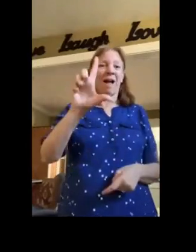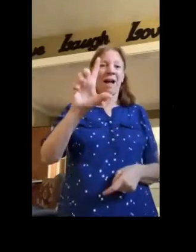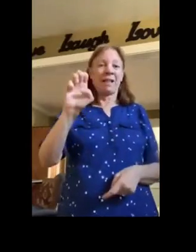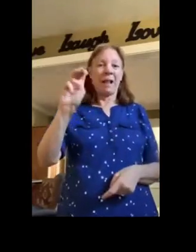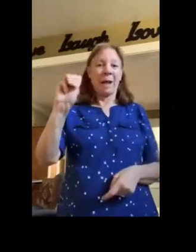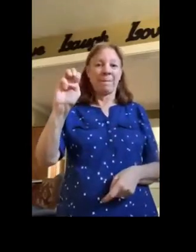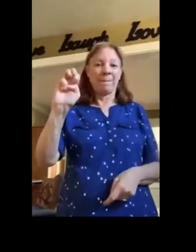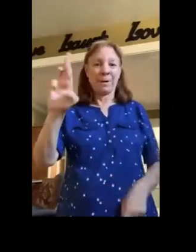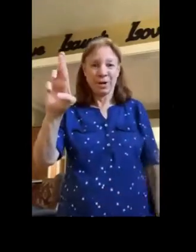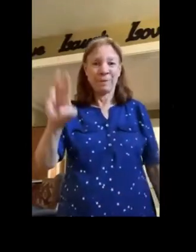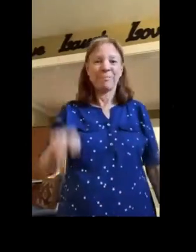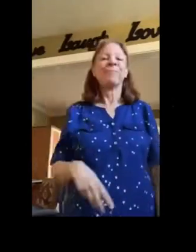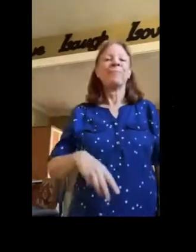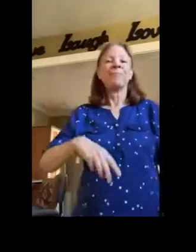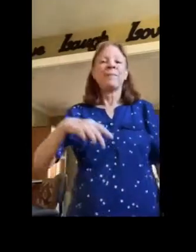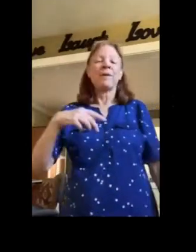I'm Paula Bryant.